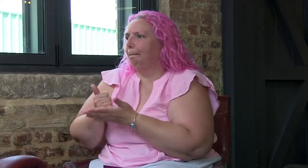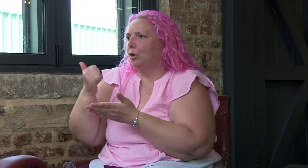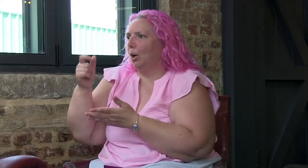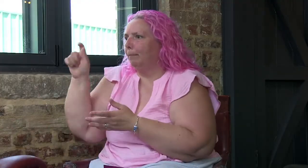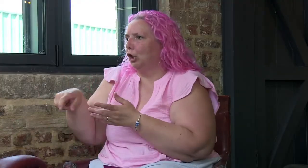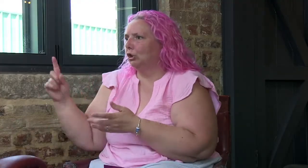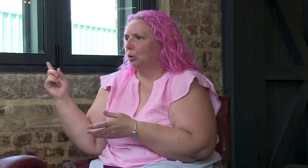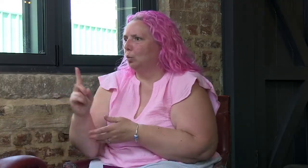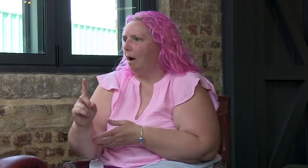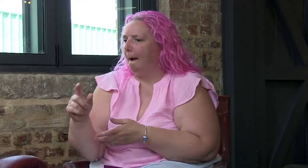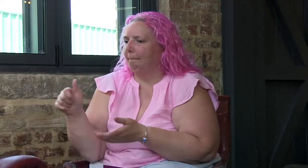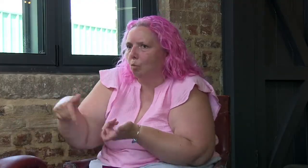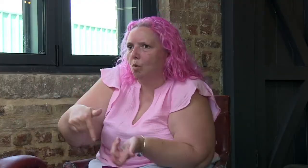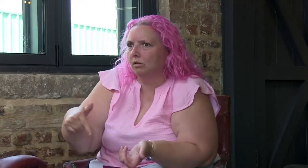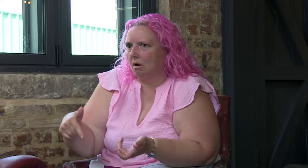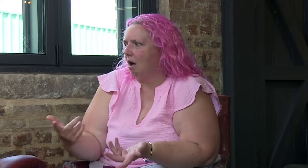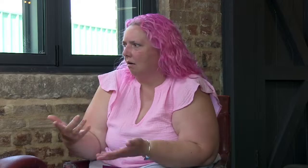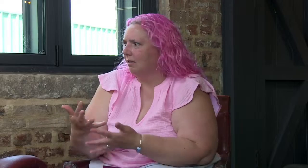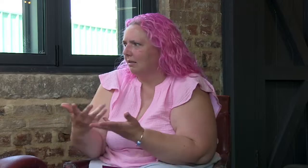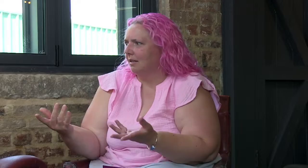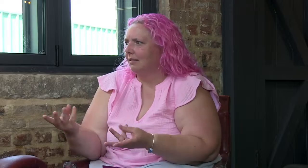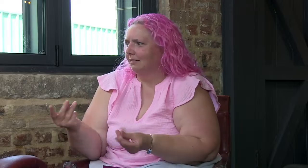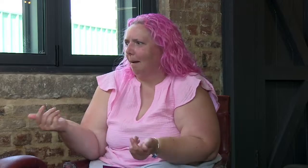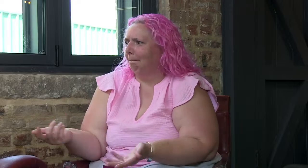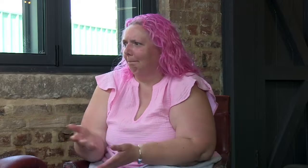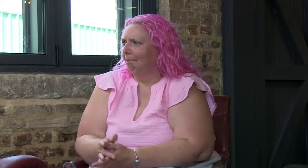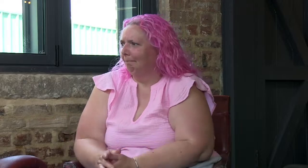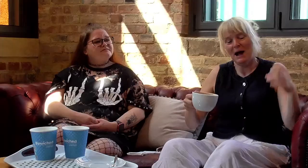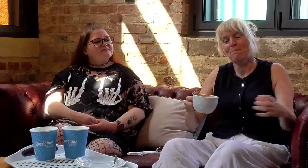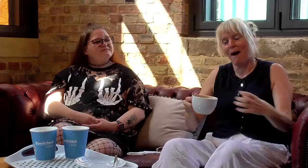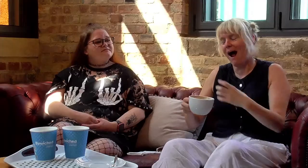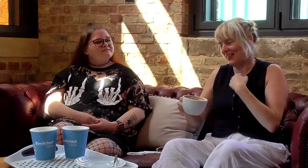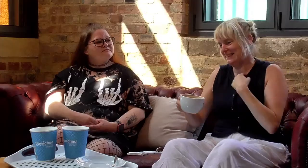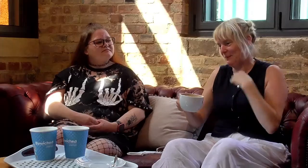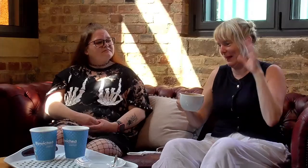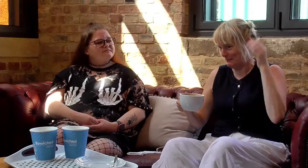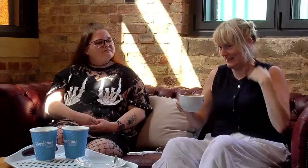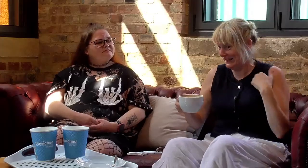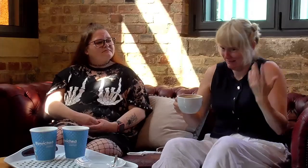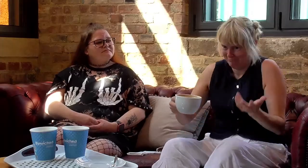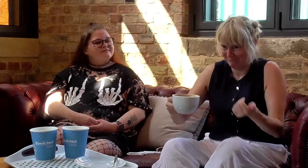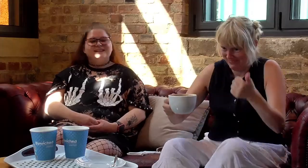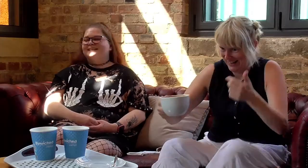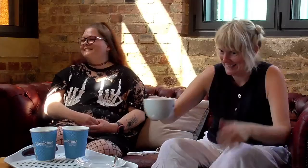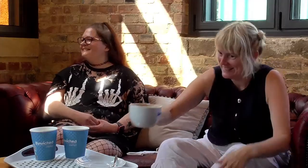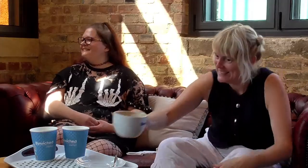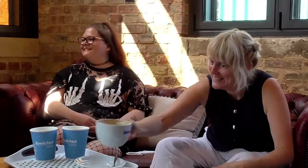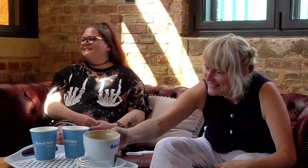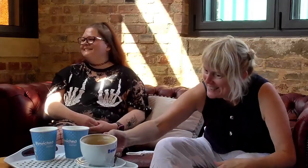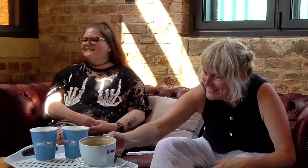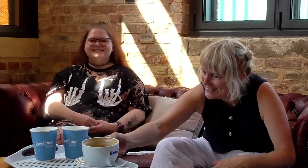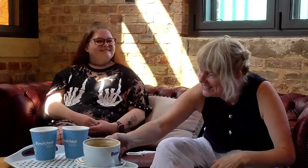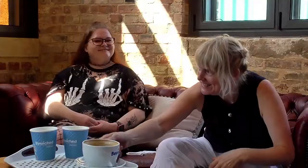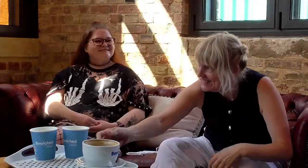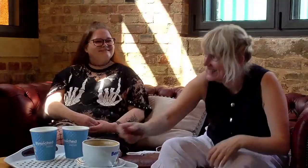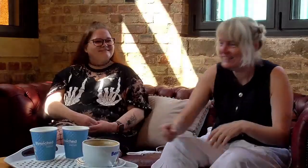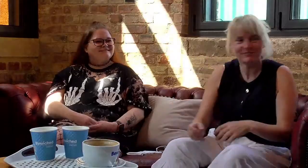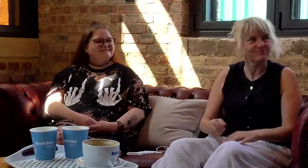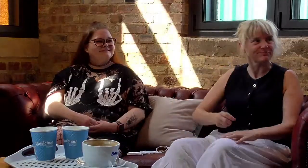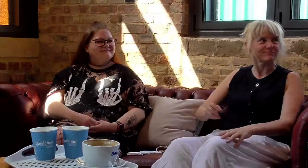and, you know, it's fantastic. And they pay people to come and look after their plants. Yeah, no, that would be me. That would be me. Oh,